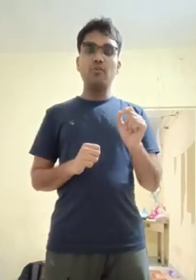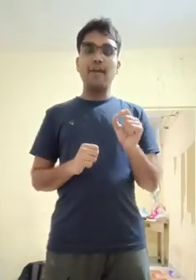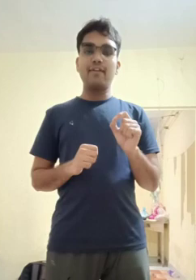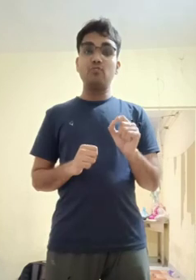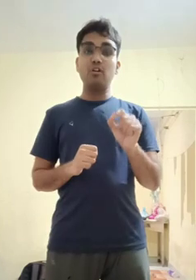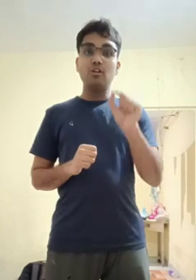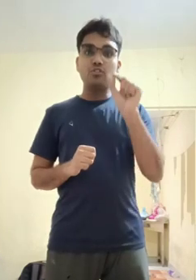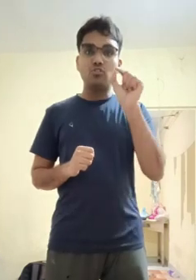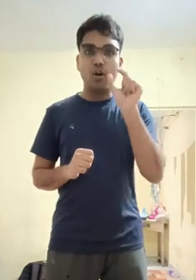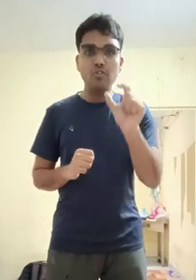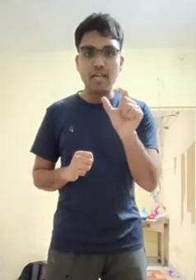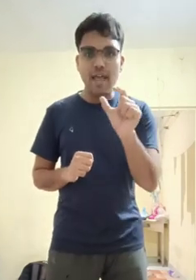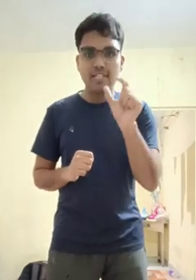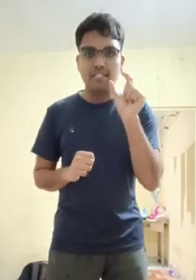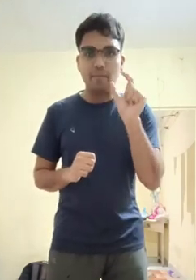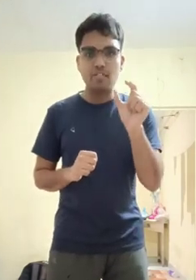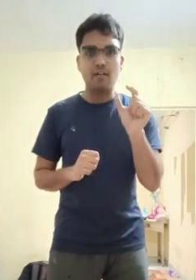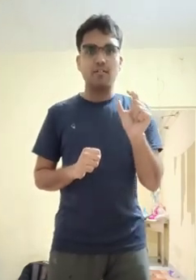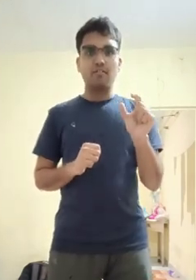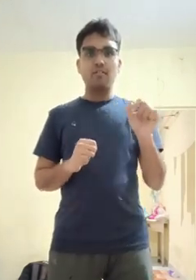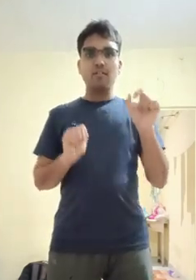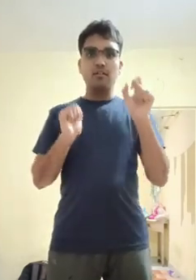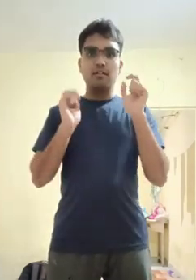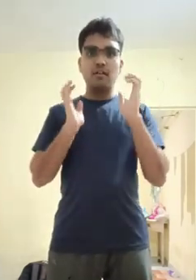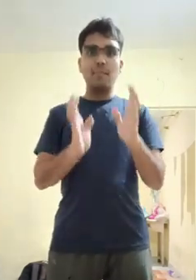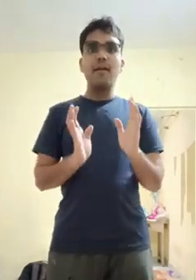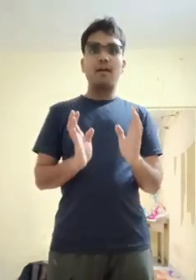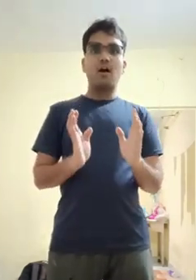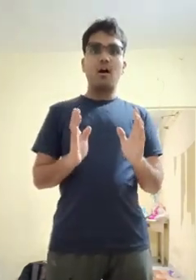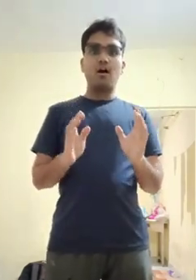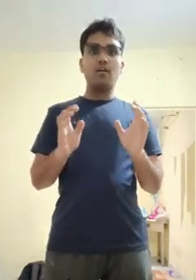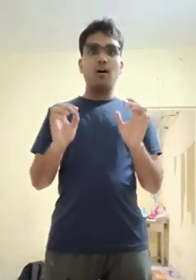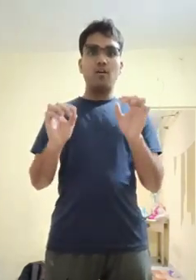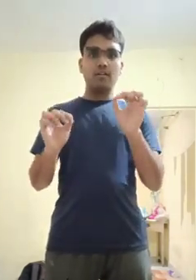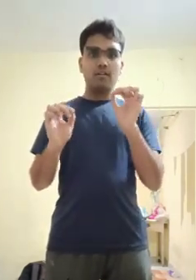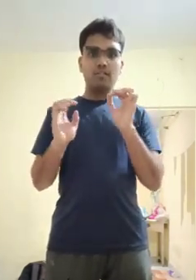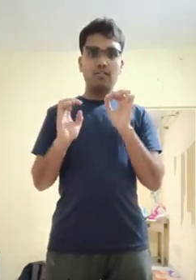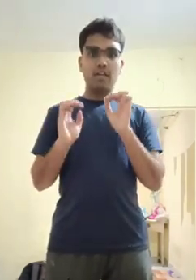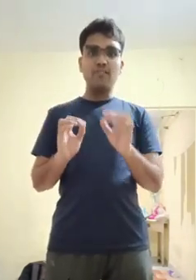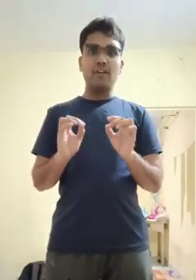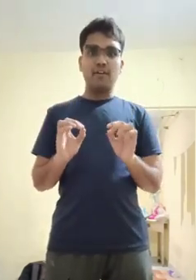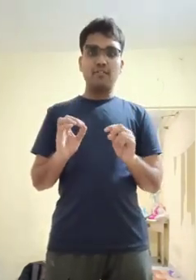can use throws exception command or keywords